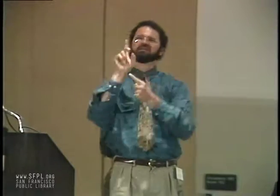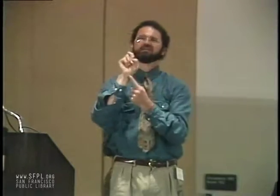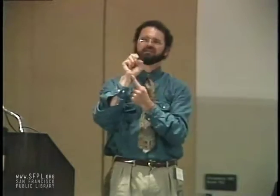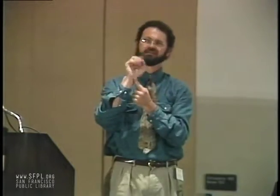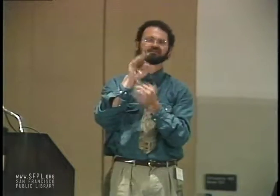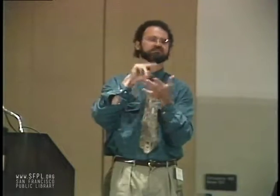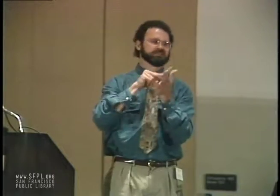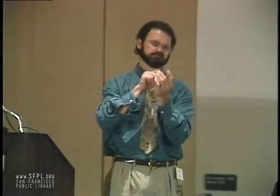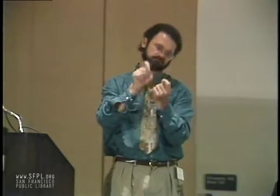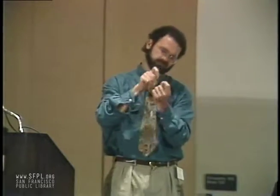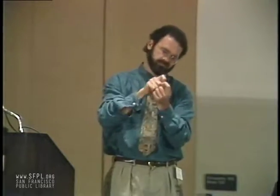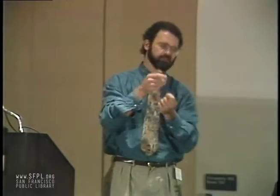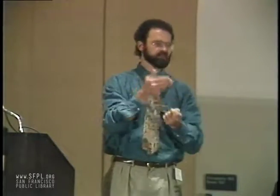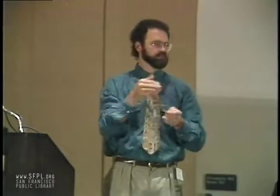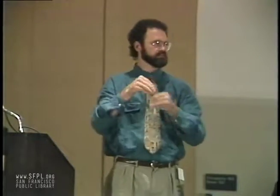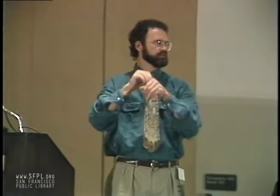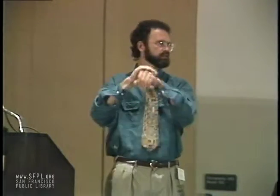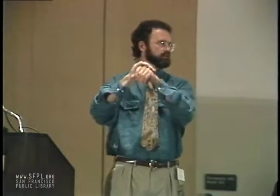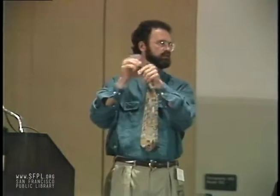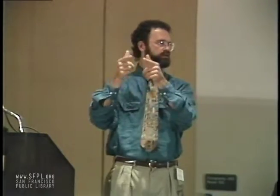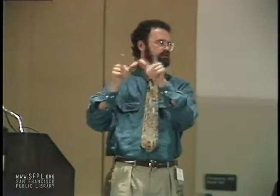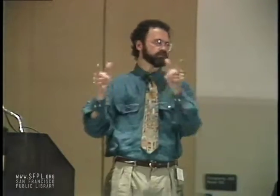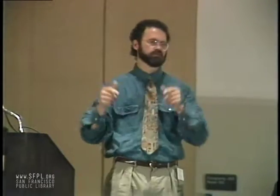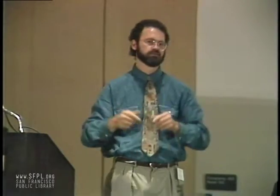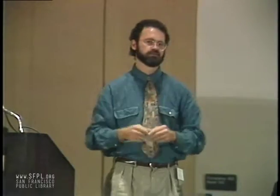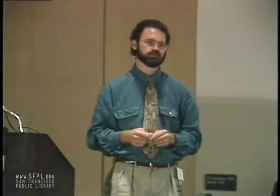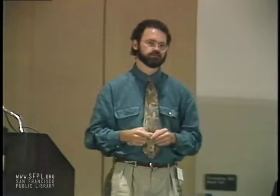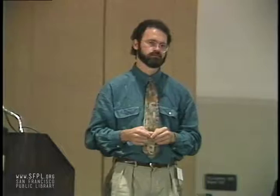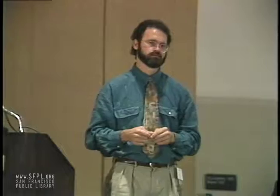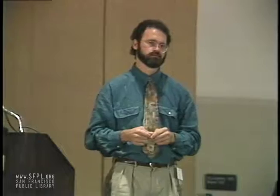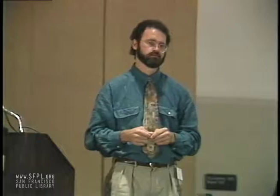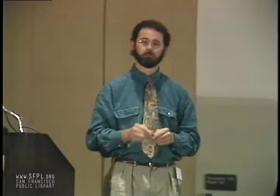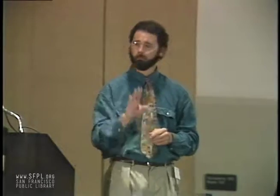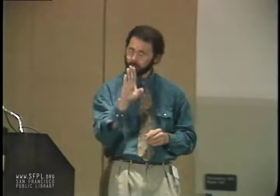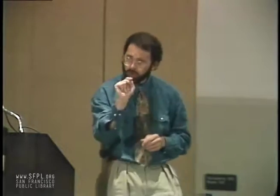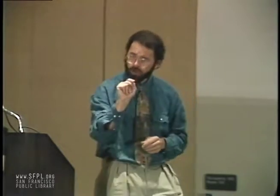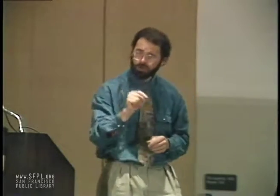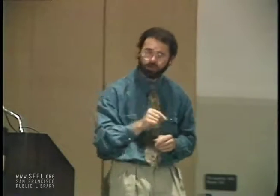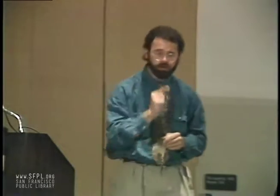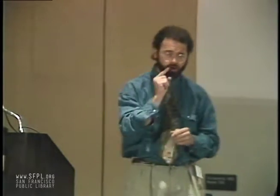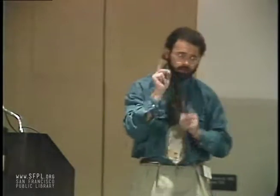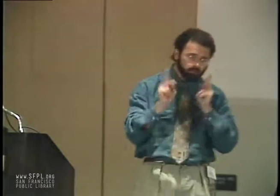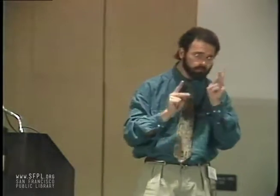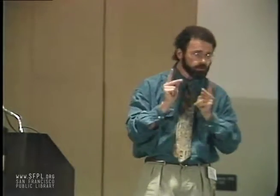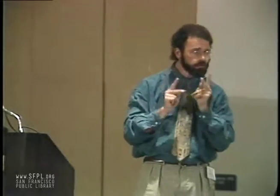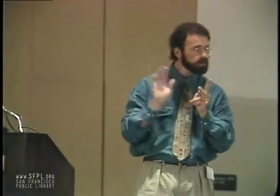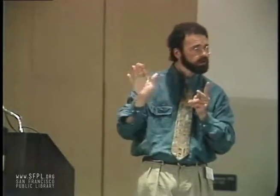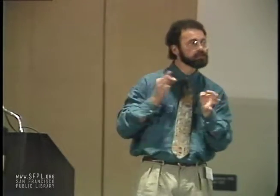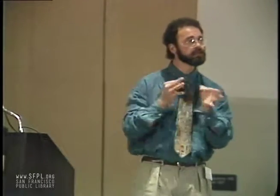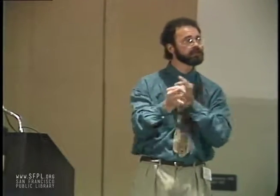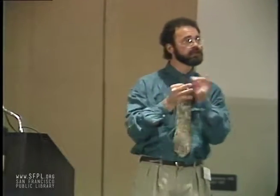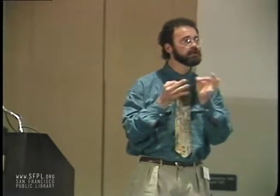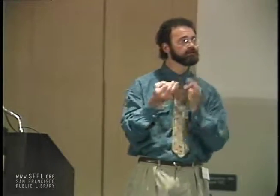If you compare dictionaries, you'll find a similar definition among them all. But